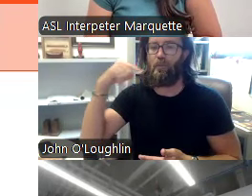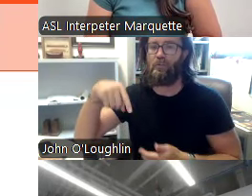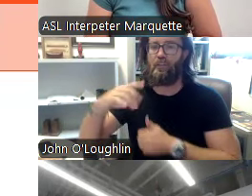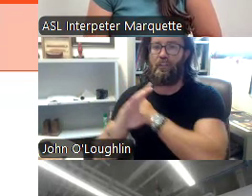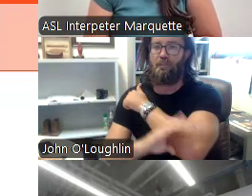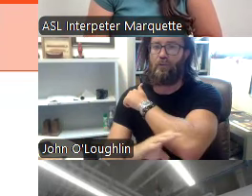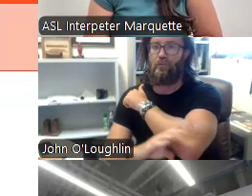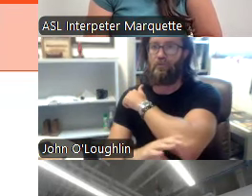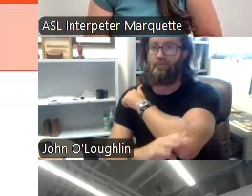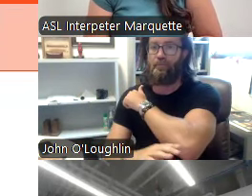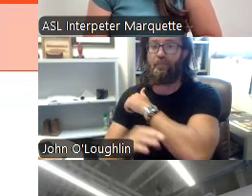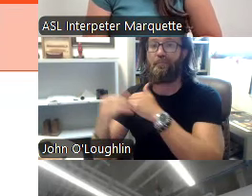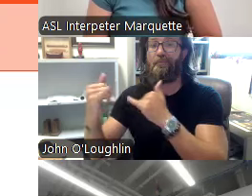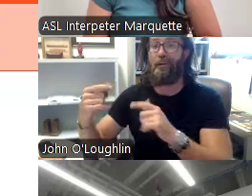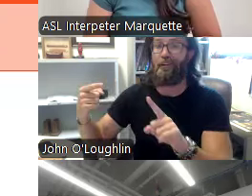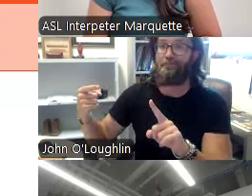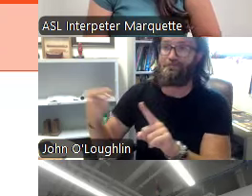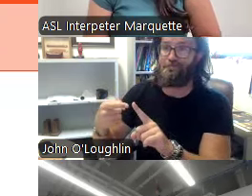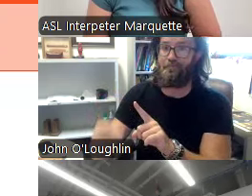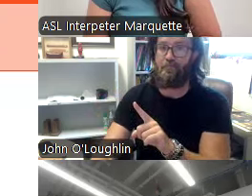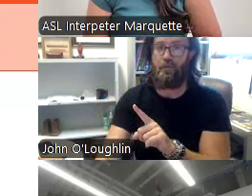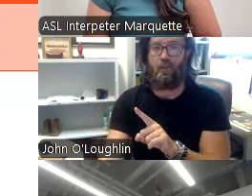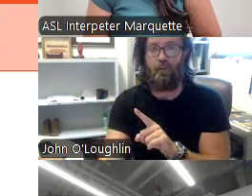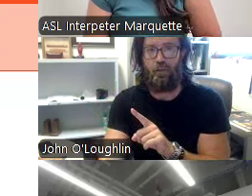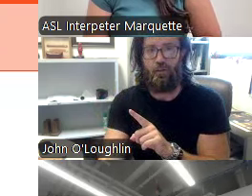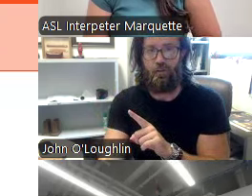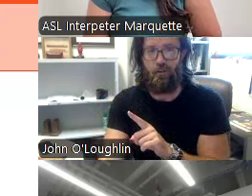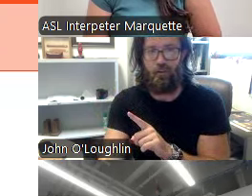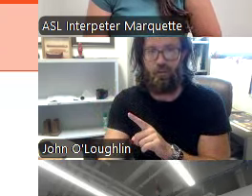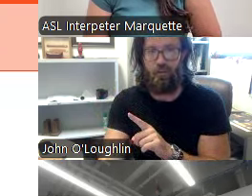And this is the schedule, the layout for the fall.